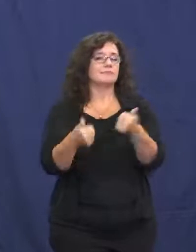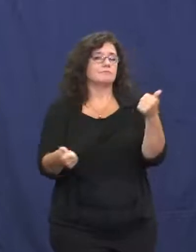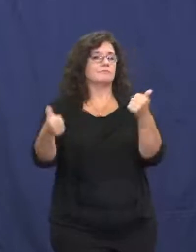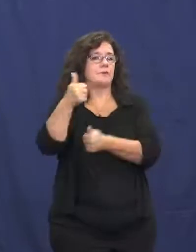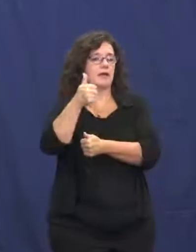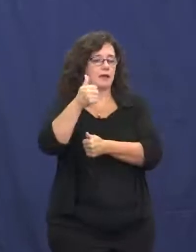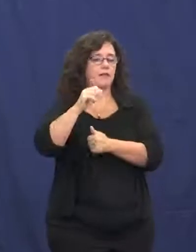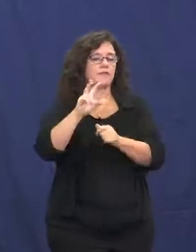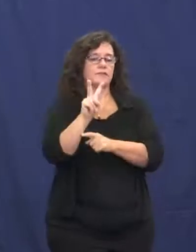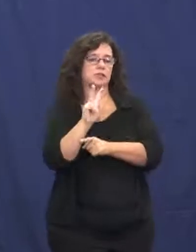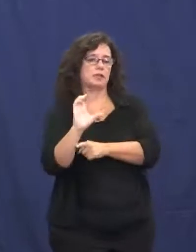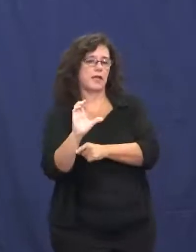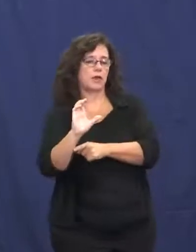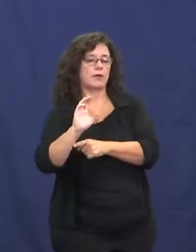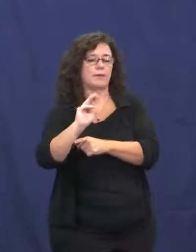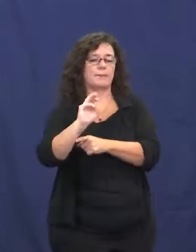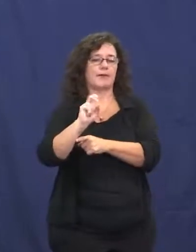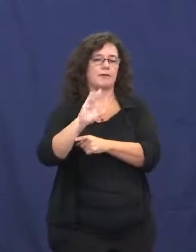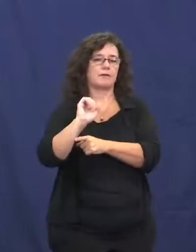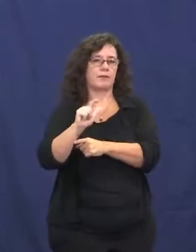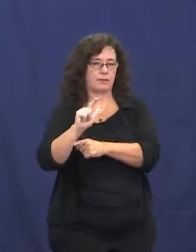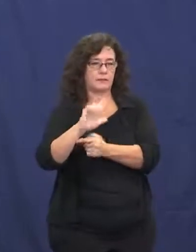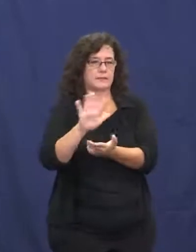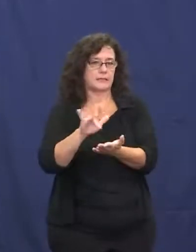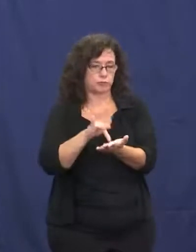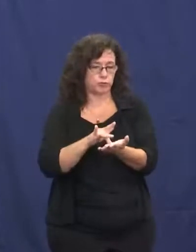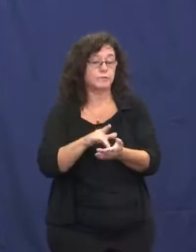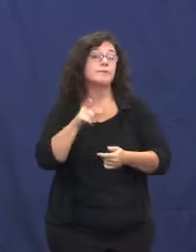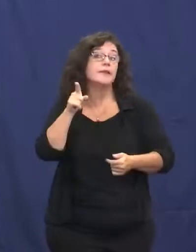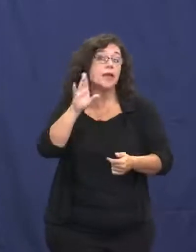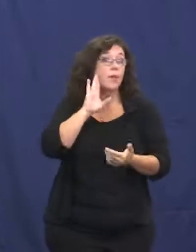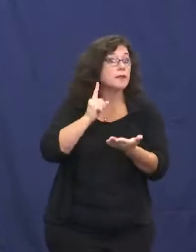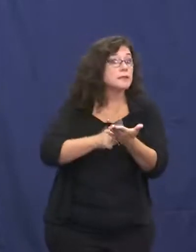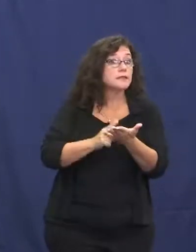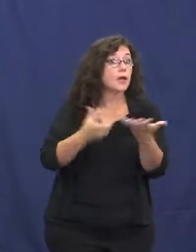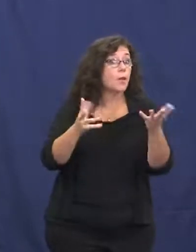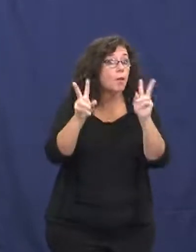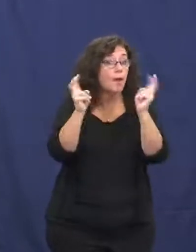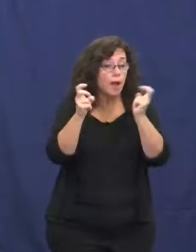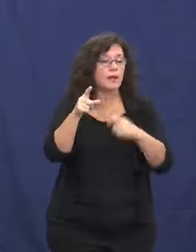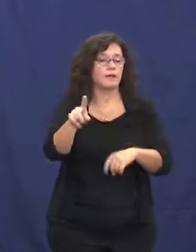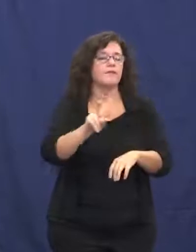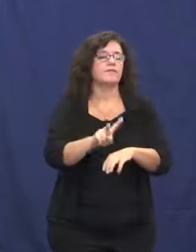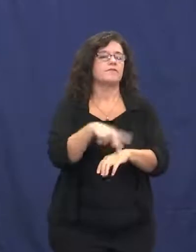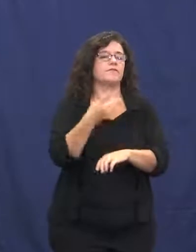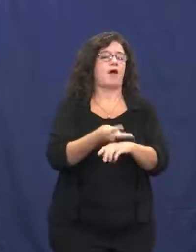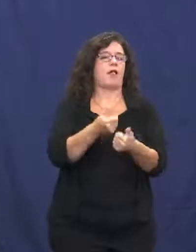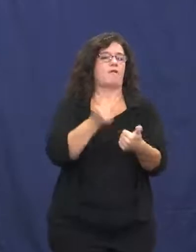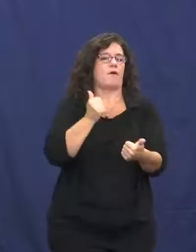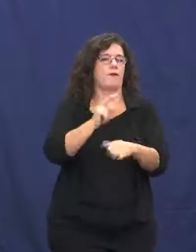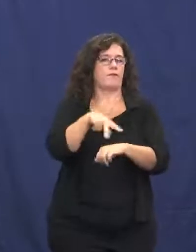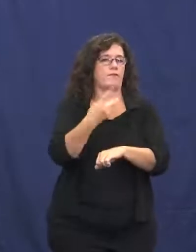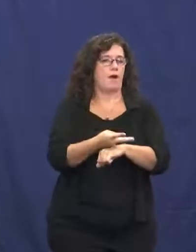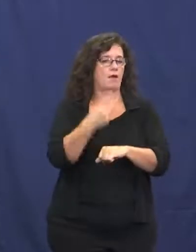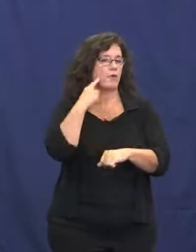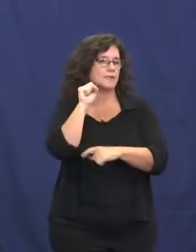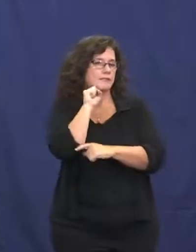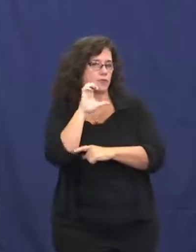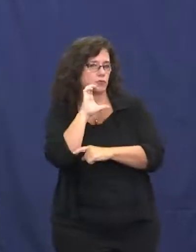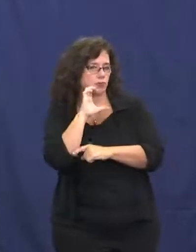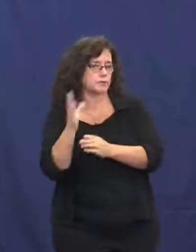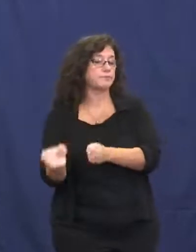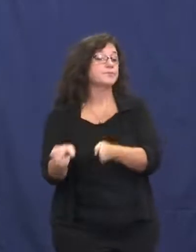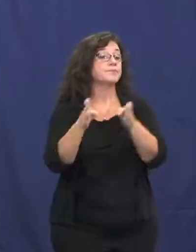fall prevention for our elders. And Stan Mantooth, our Superintendent for Ventura County Office